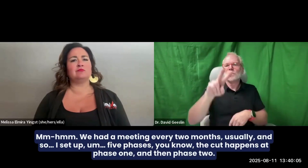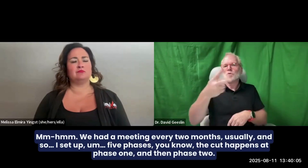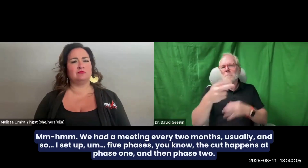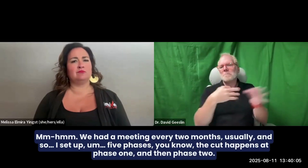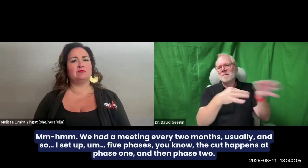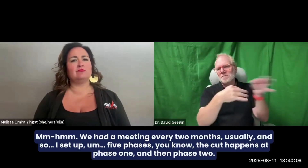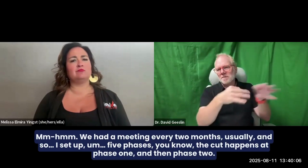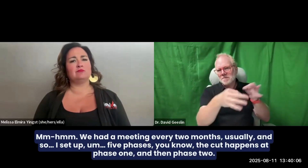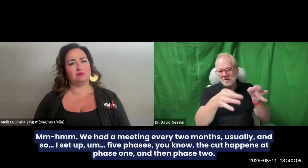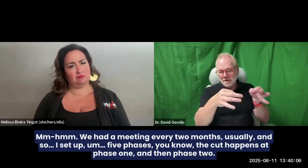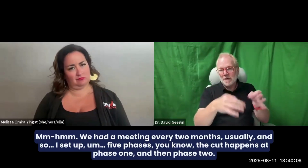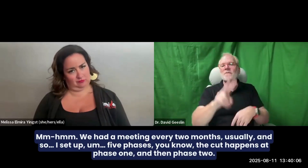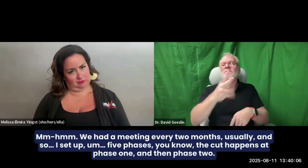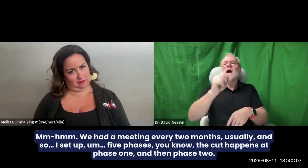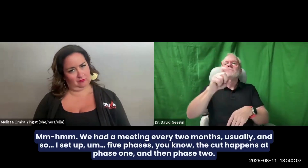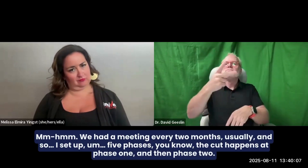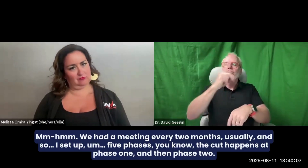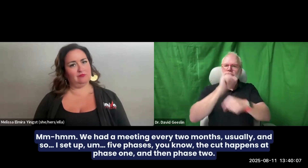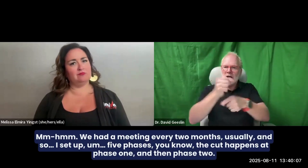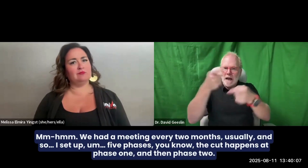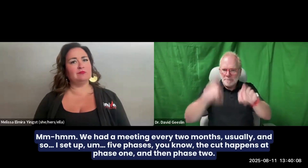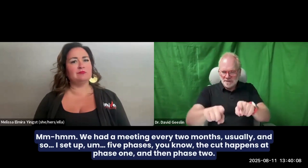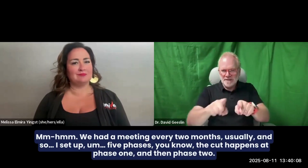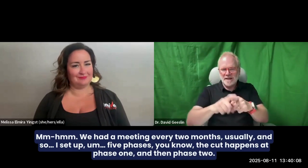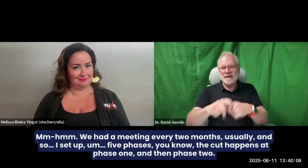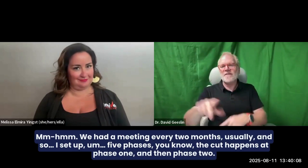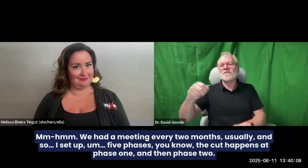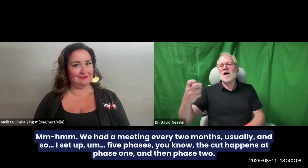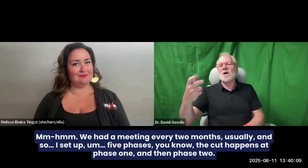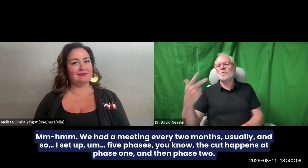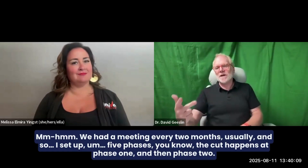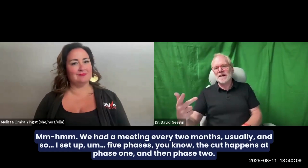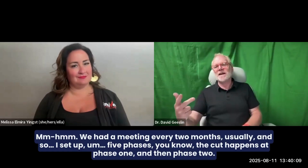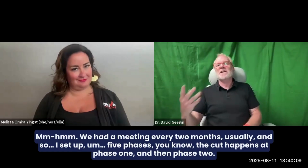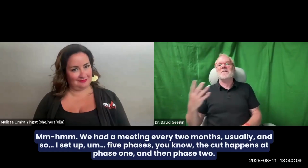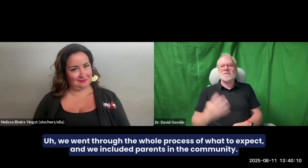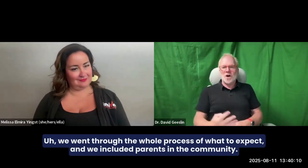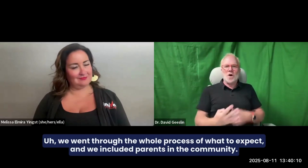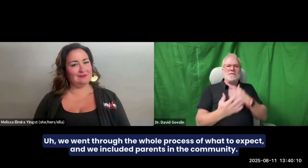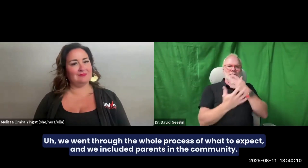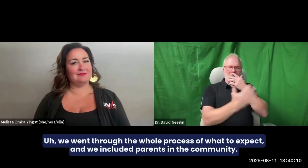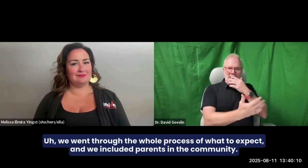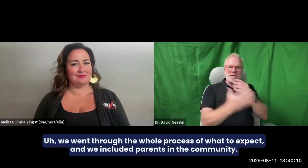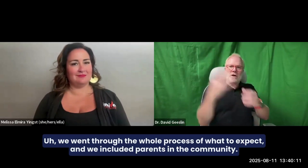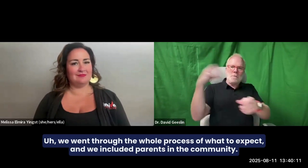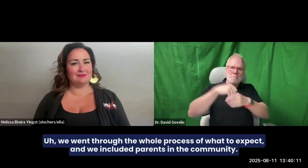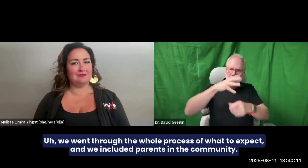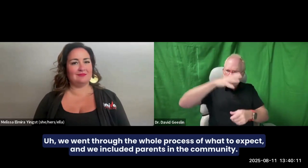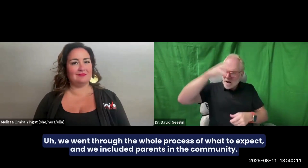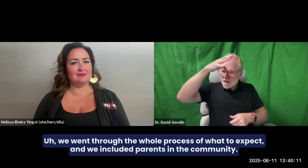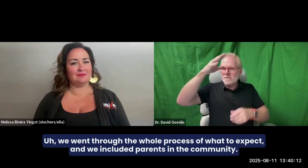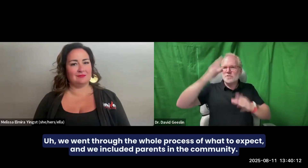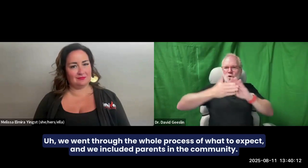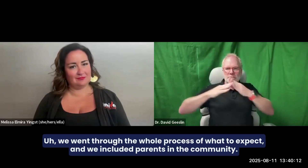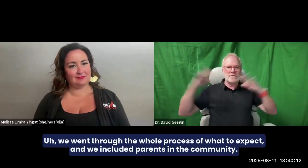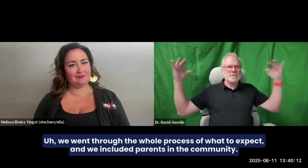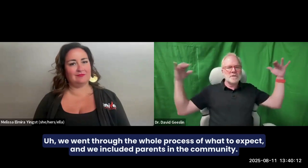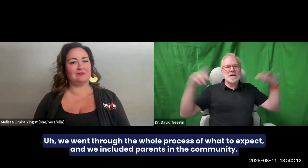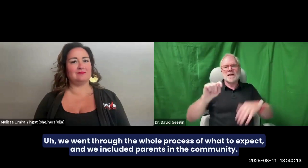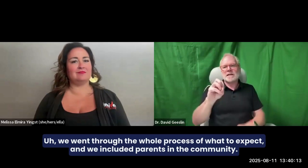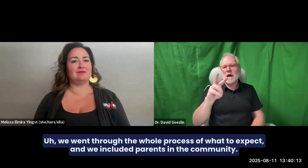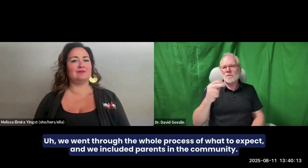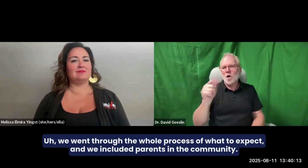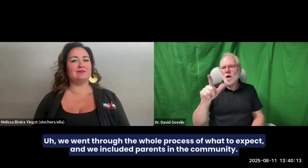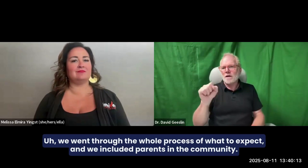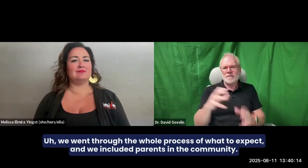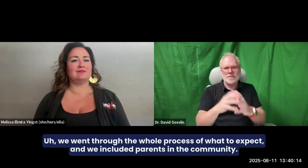um, 5 phases. The cut happens at phase 1, and then phase 2. We went through the whole process of what to expect, and we